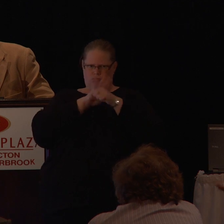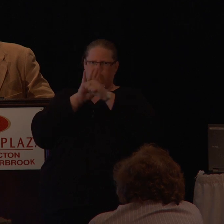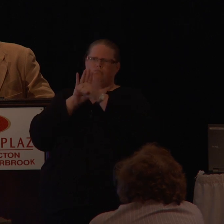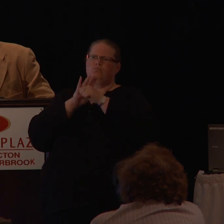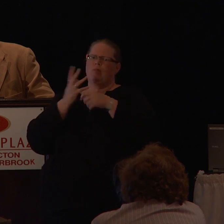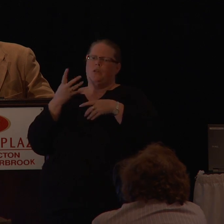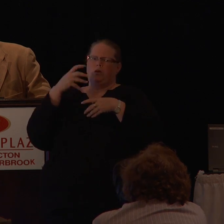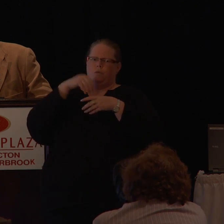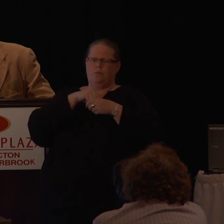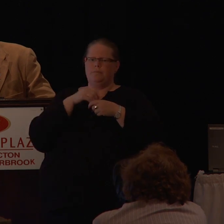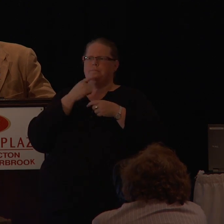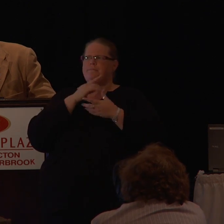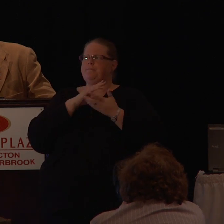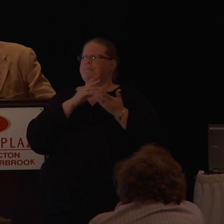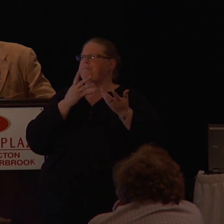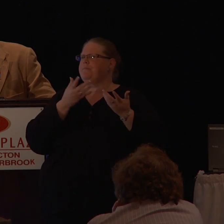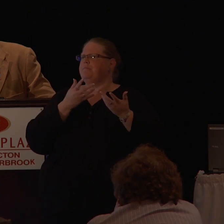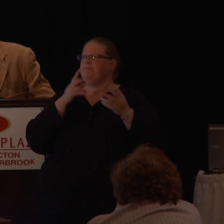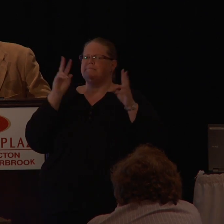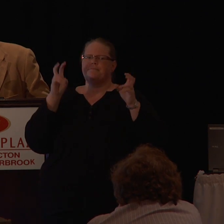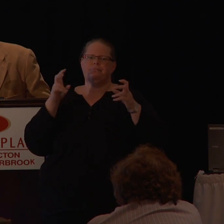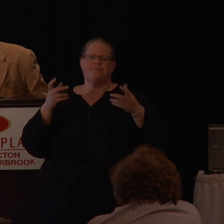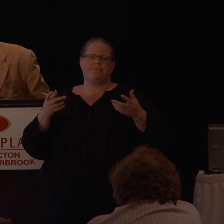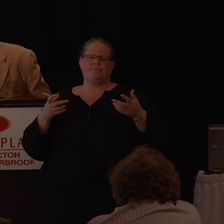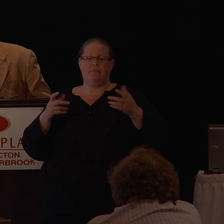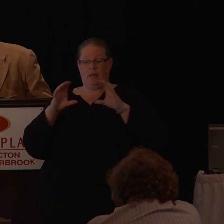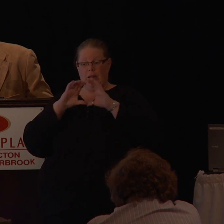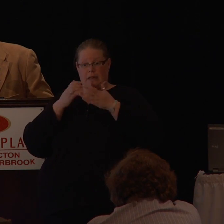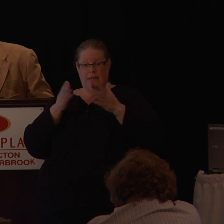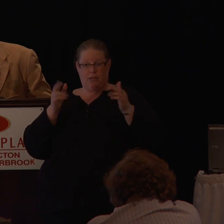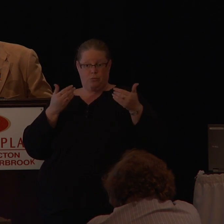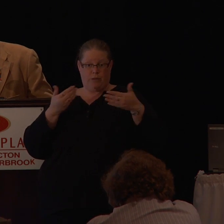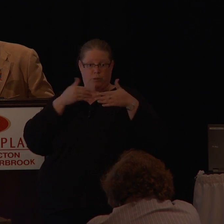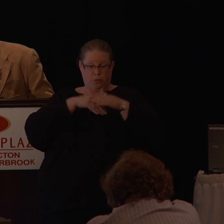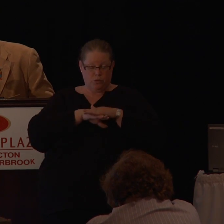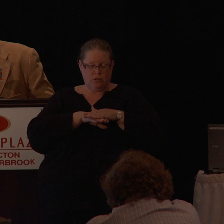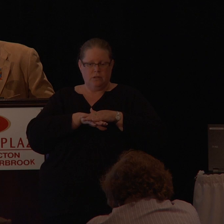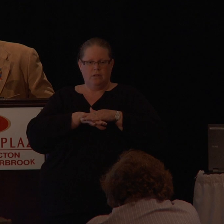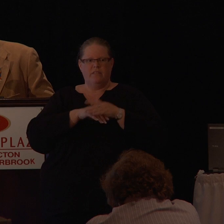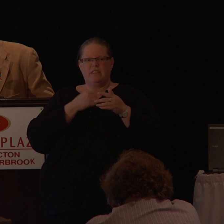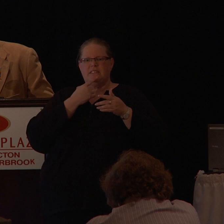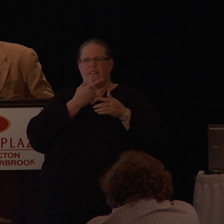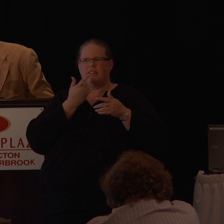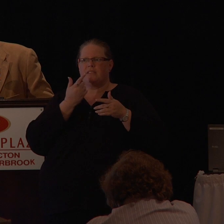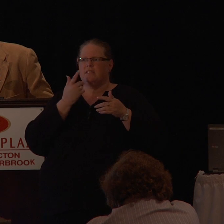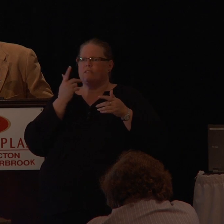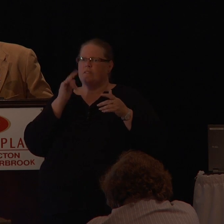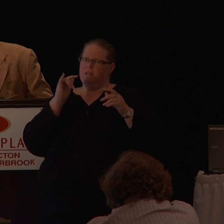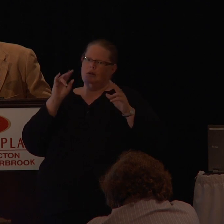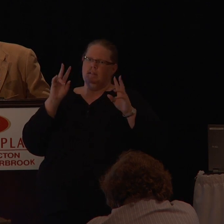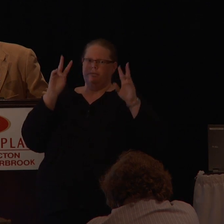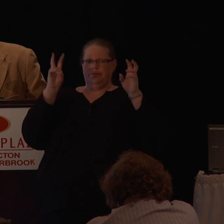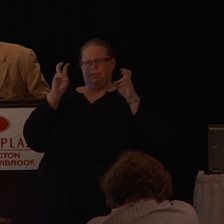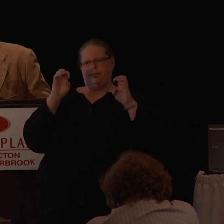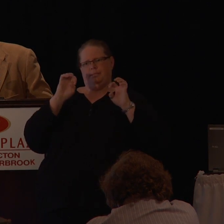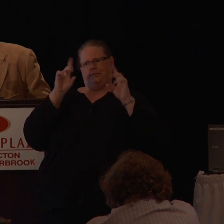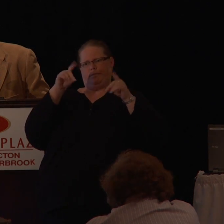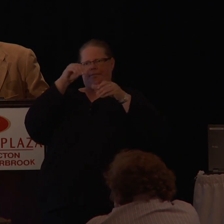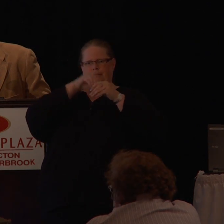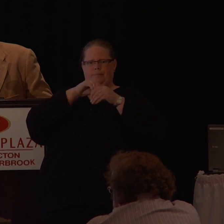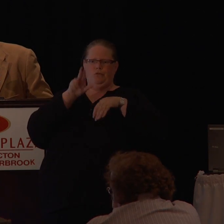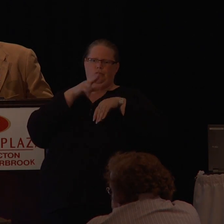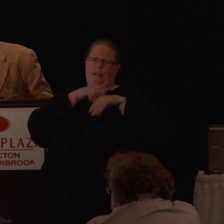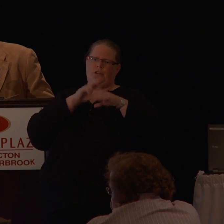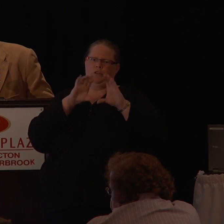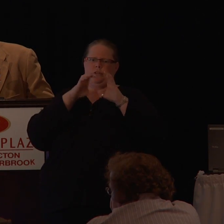made statements like in referring to classroom inclusion, that it means being educated in the main regular